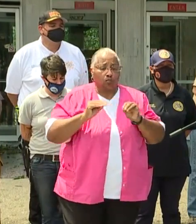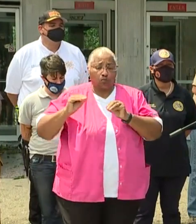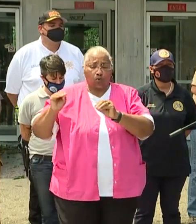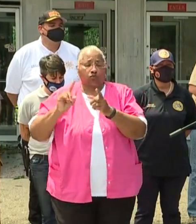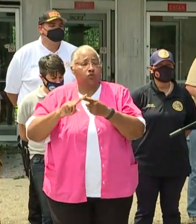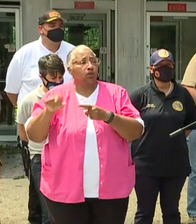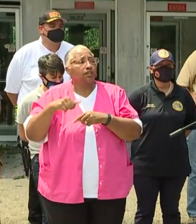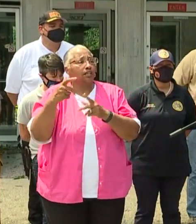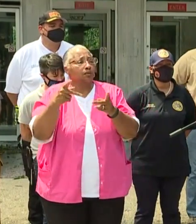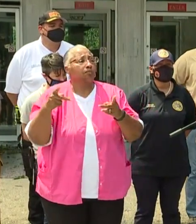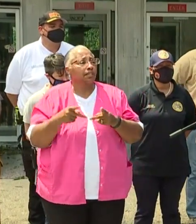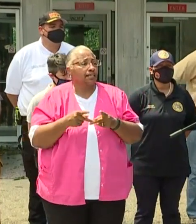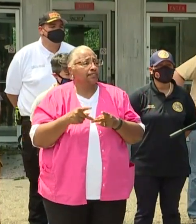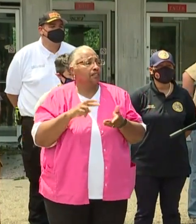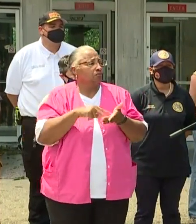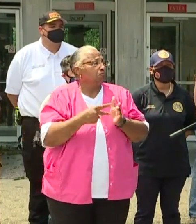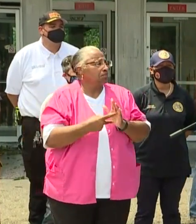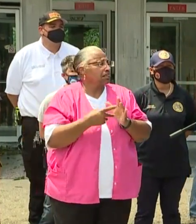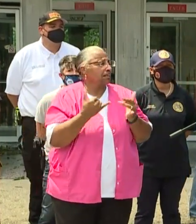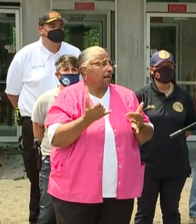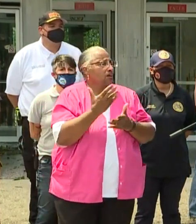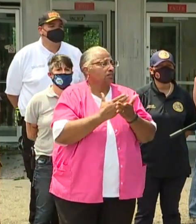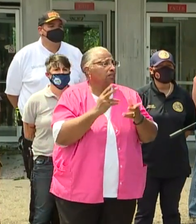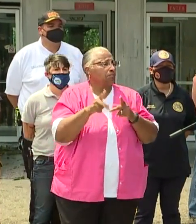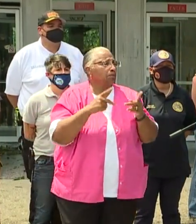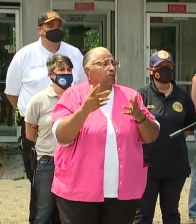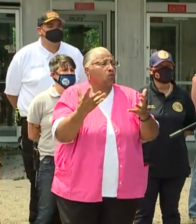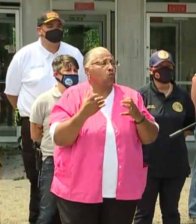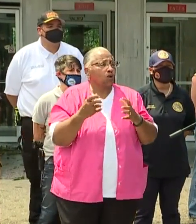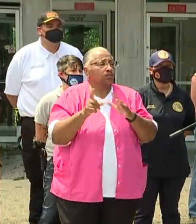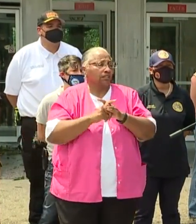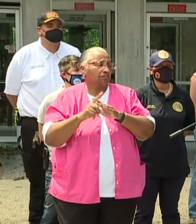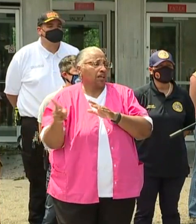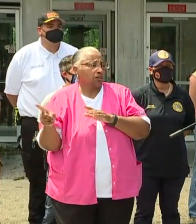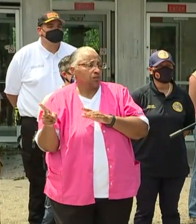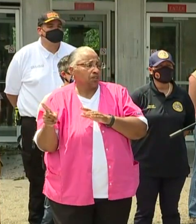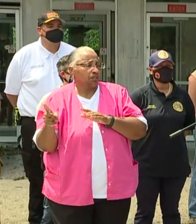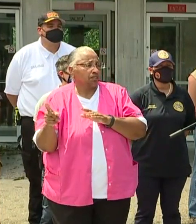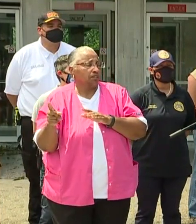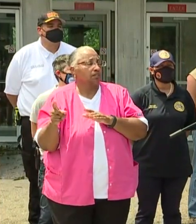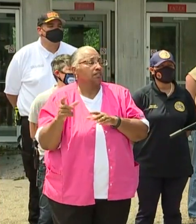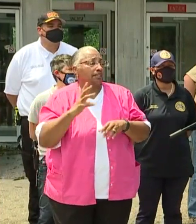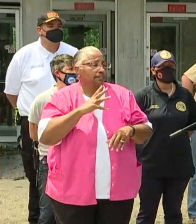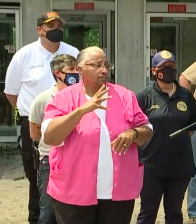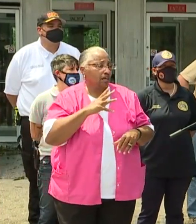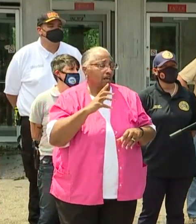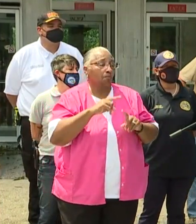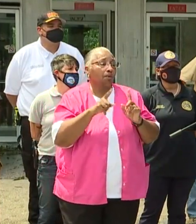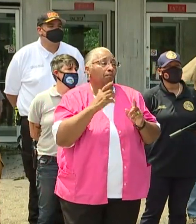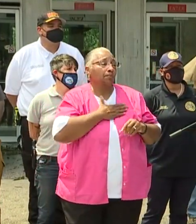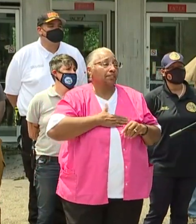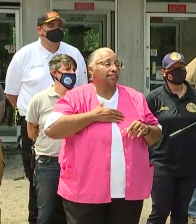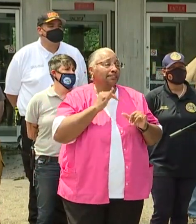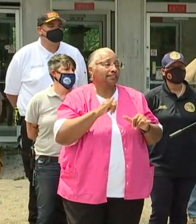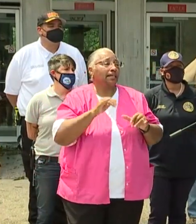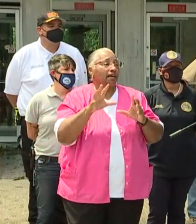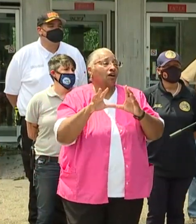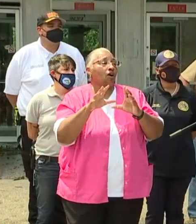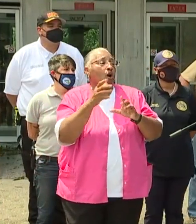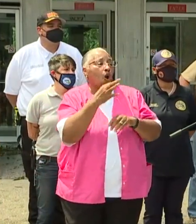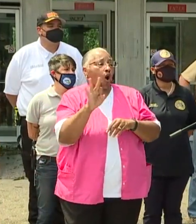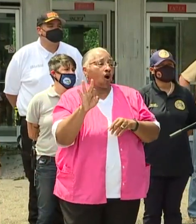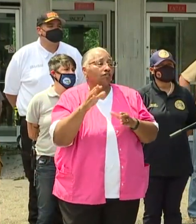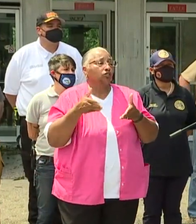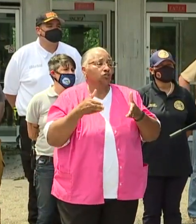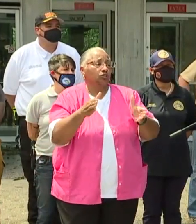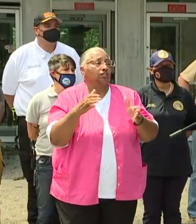meaning evacuating now post-storm, that is fine, but we're asking you to please stay out of the street. We do have